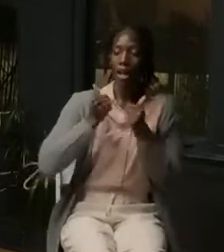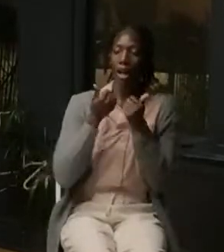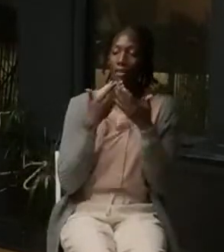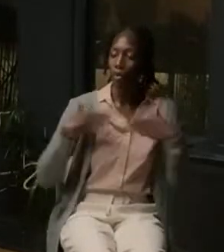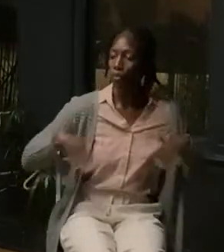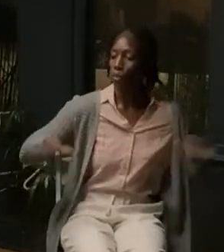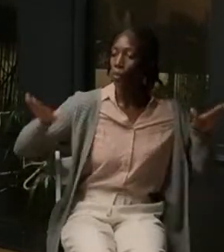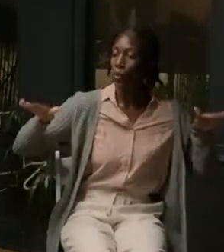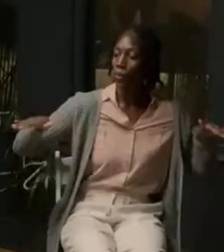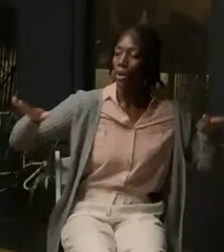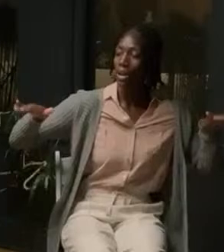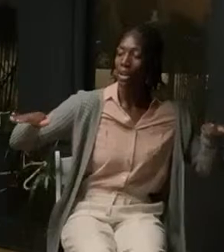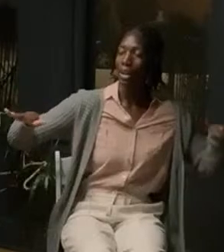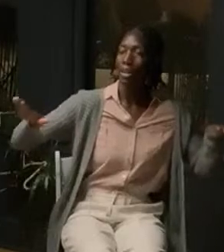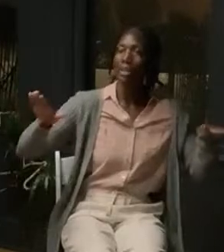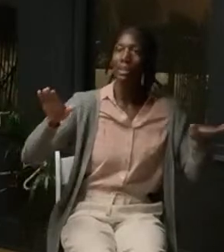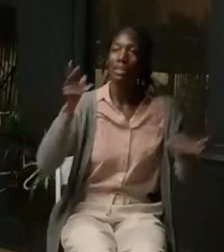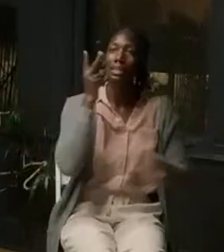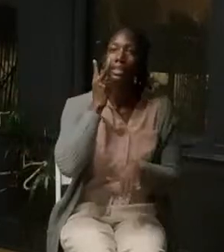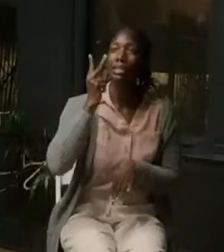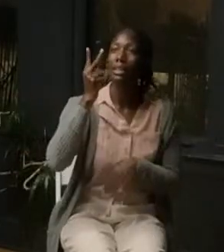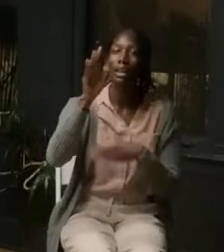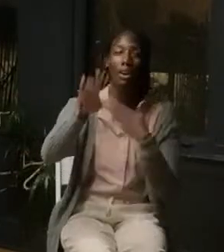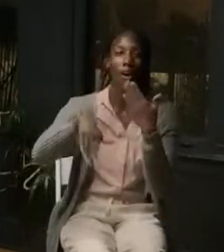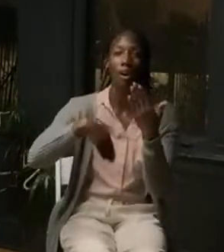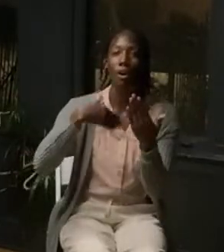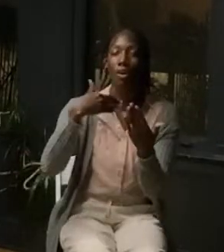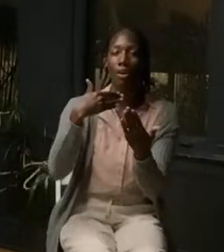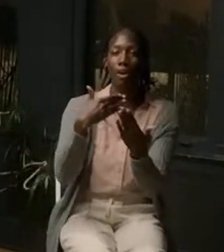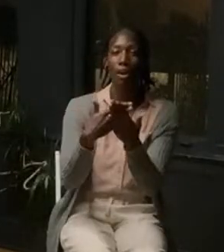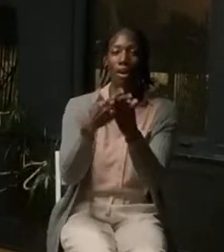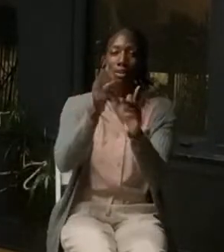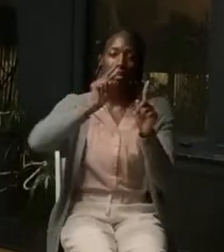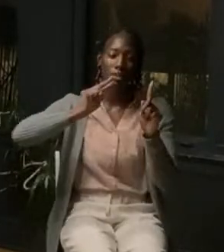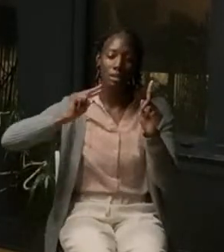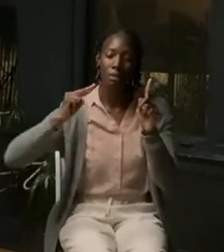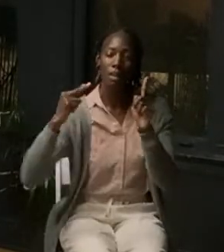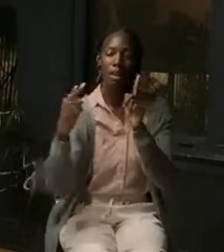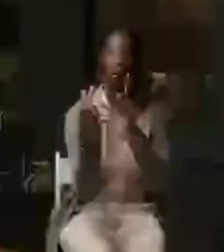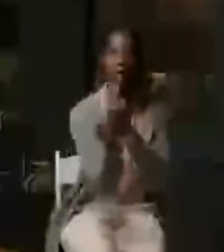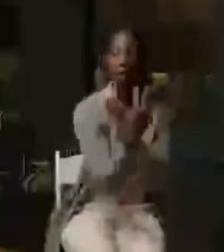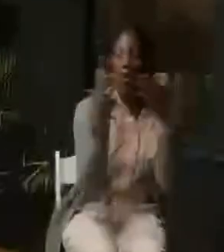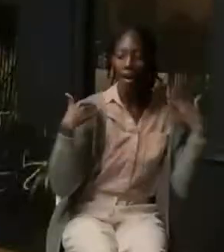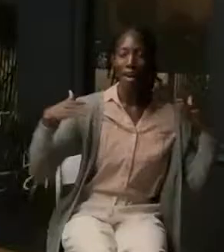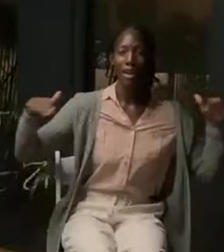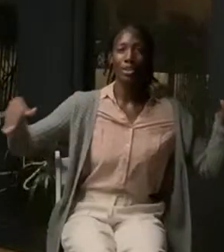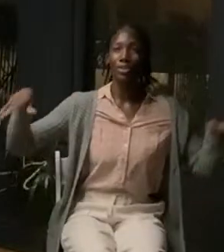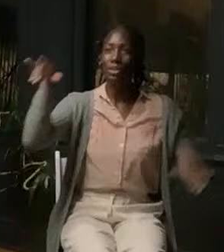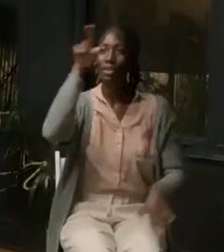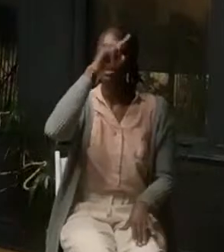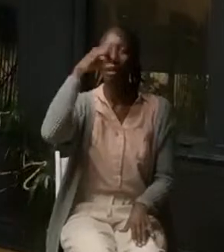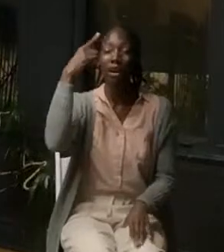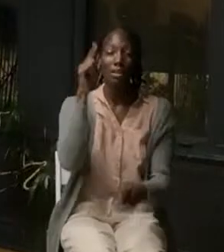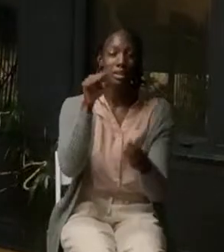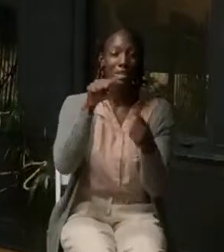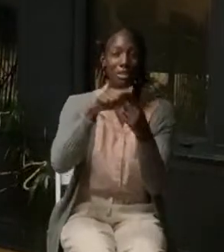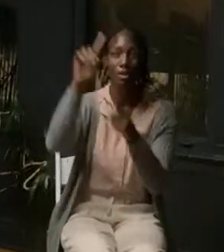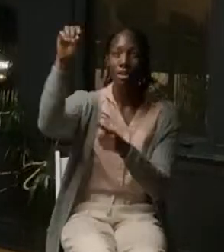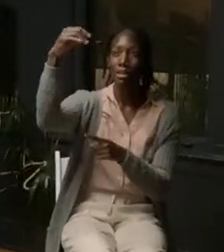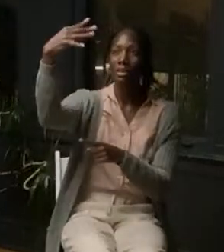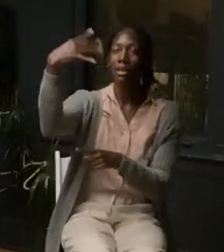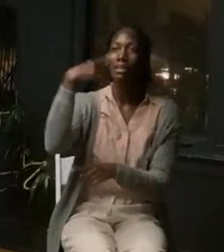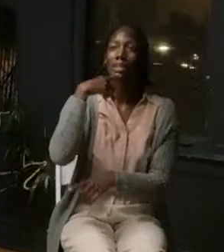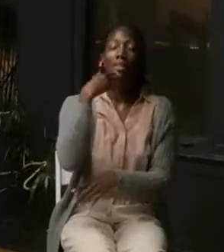wings, all seeing, spinning wheel angels of blackness, until the sun